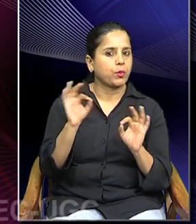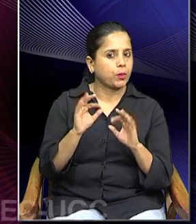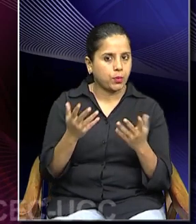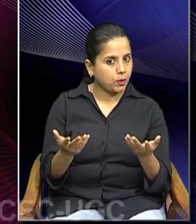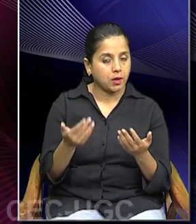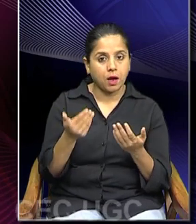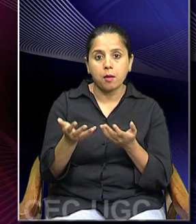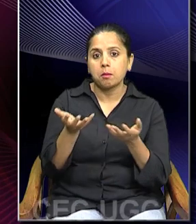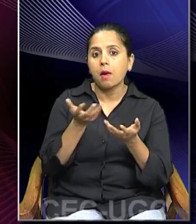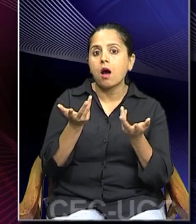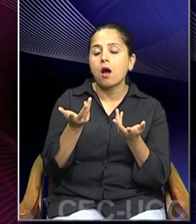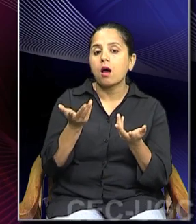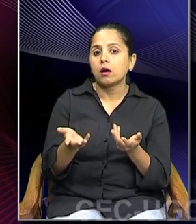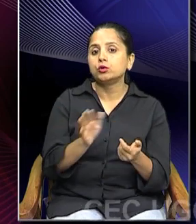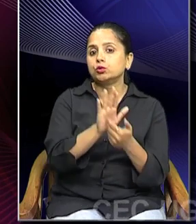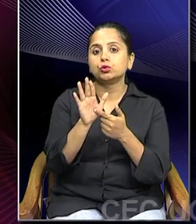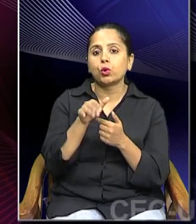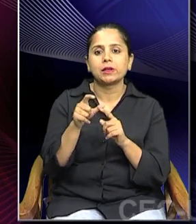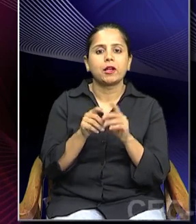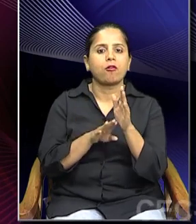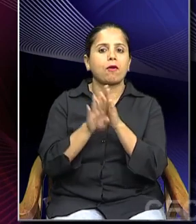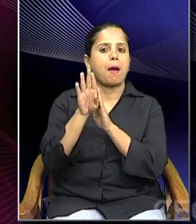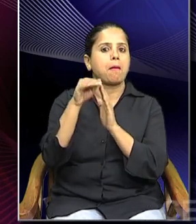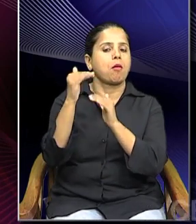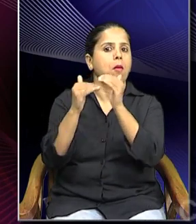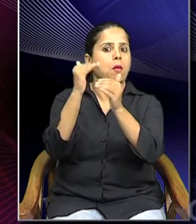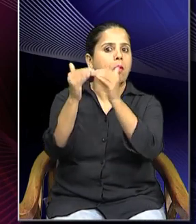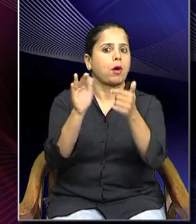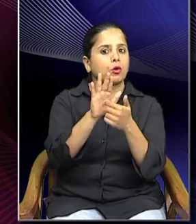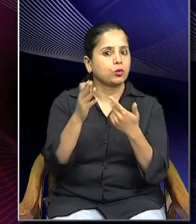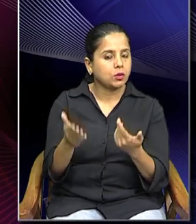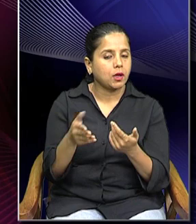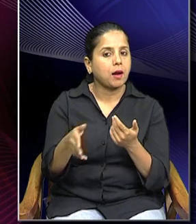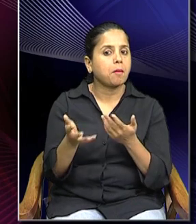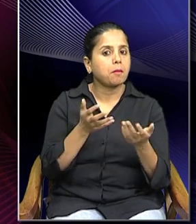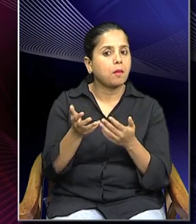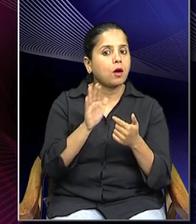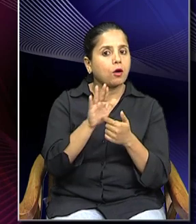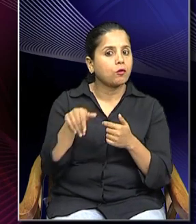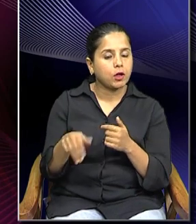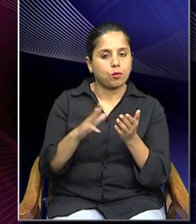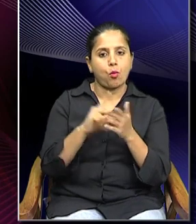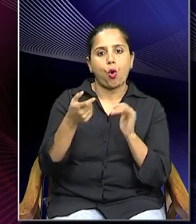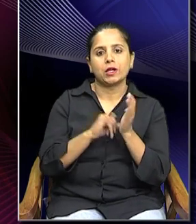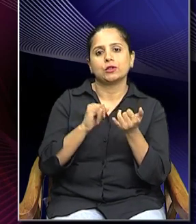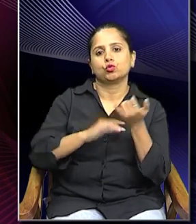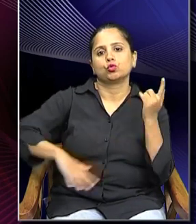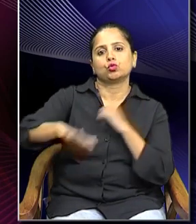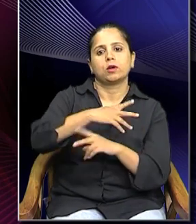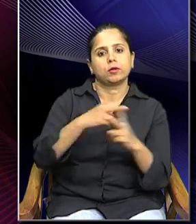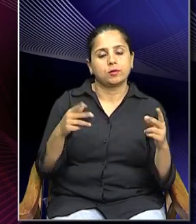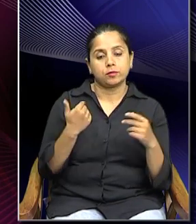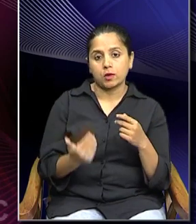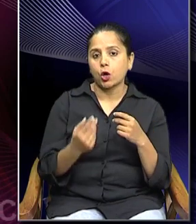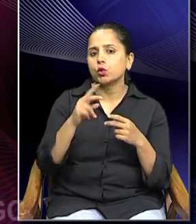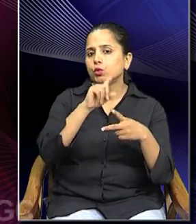The market was symbolic of development. Market was symbolic of the modern society. Number